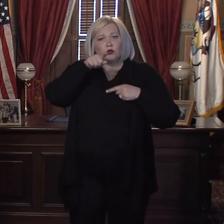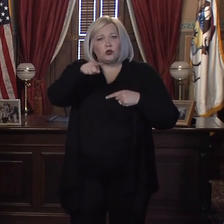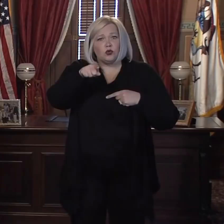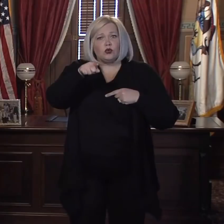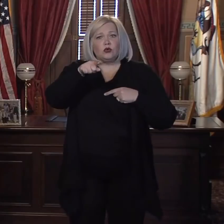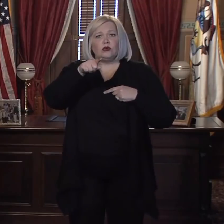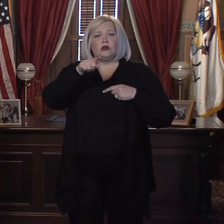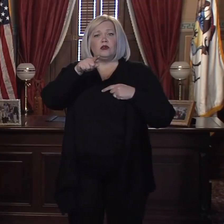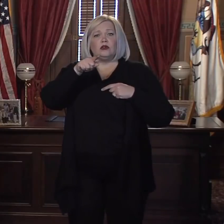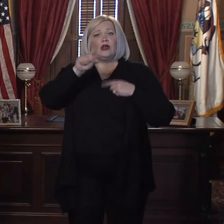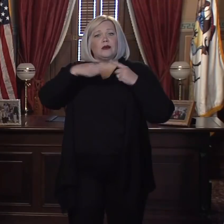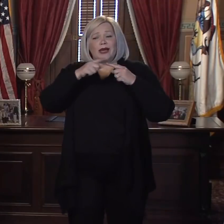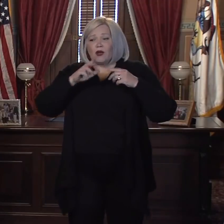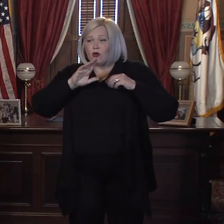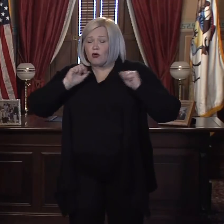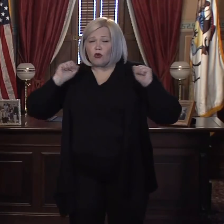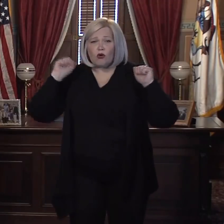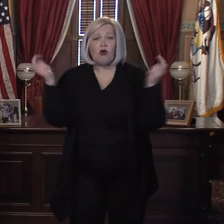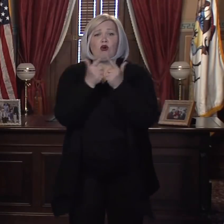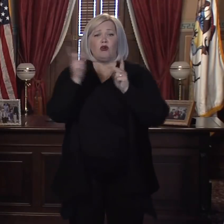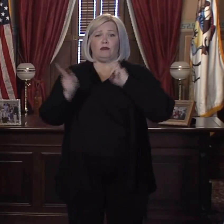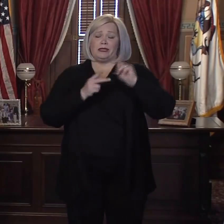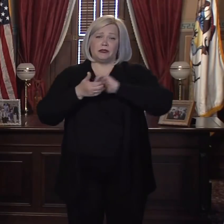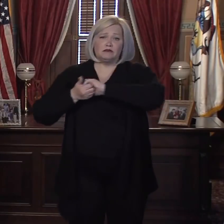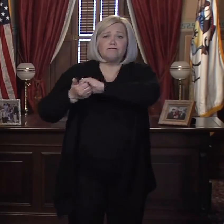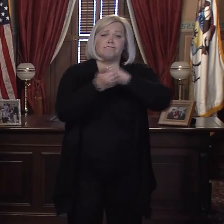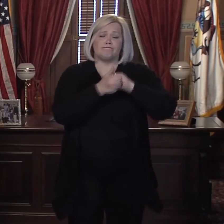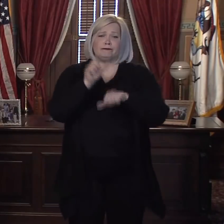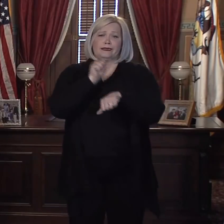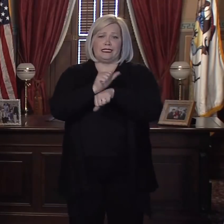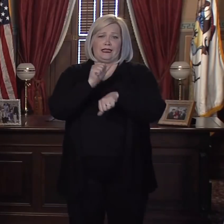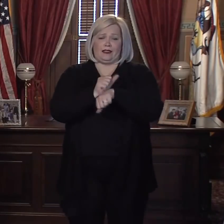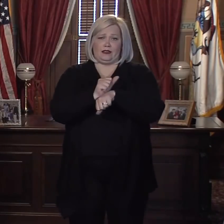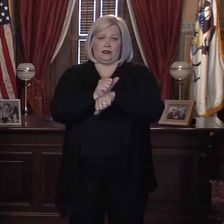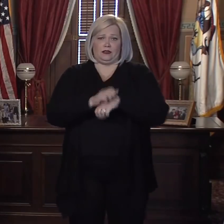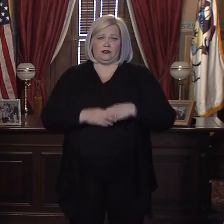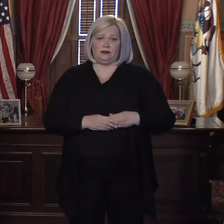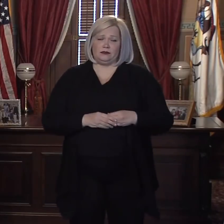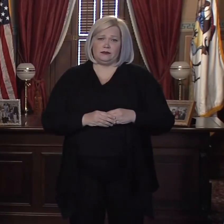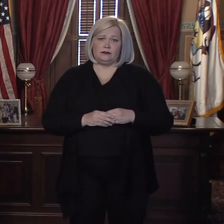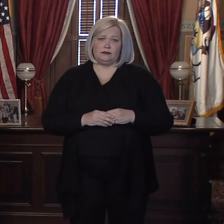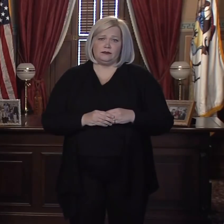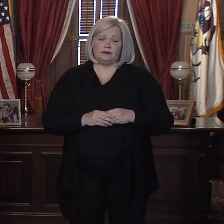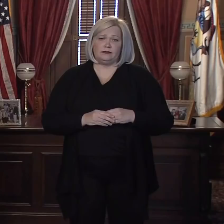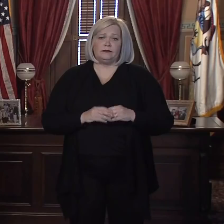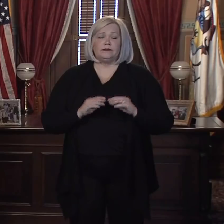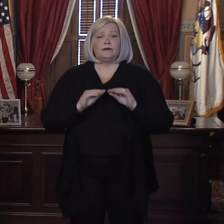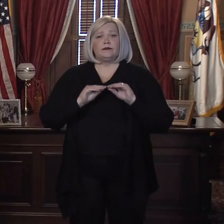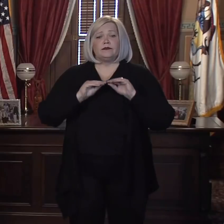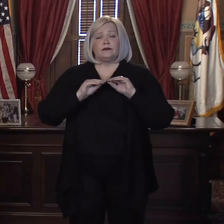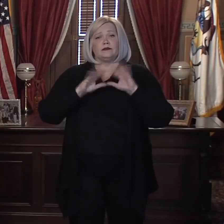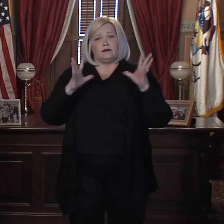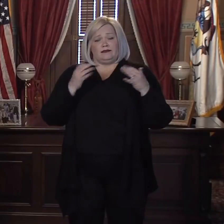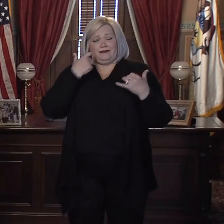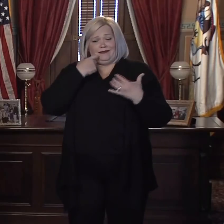but as a state. It became clear to me this weekend that there are a lot of people